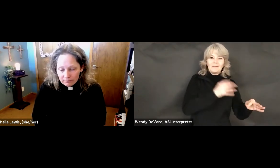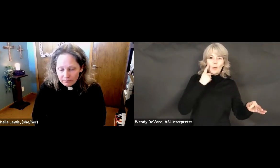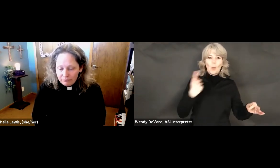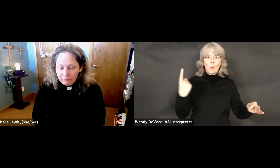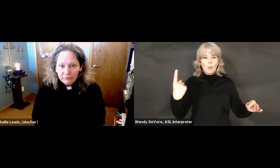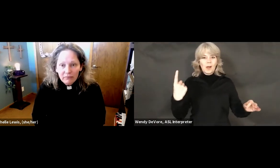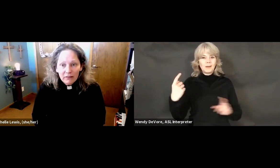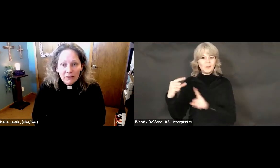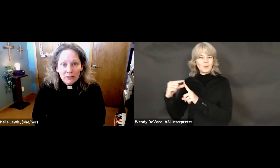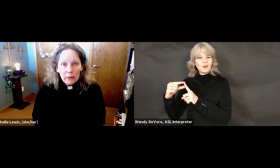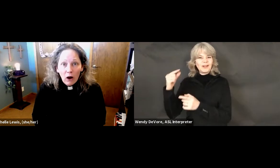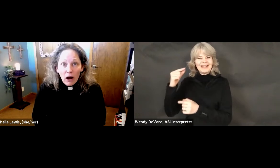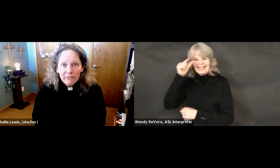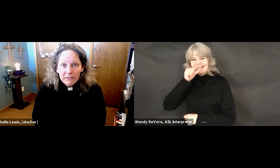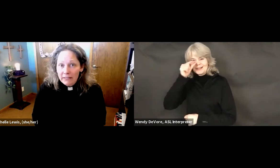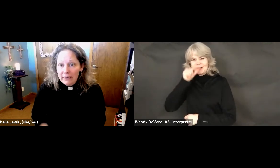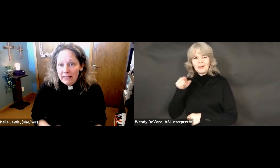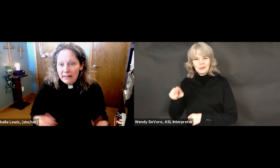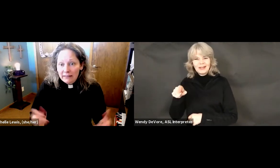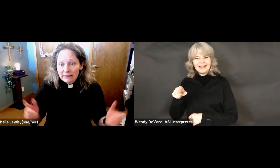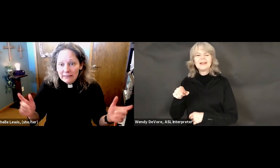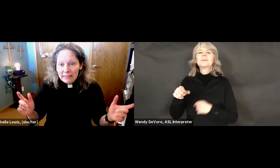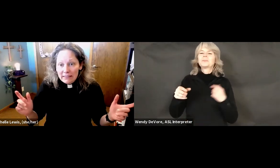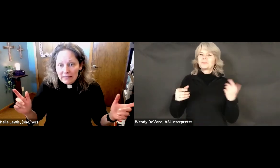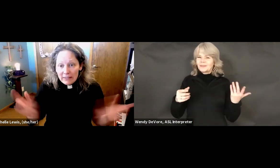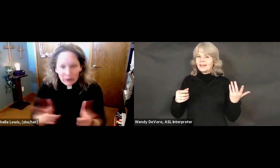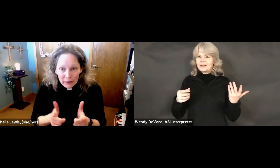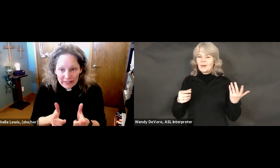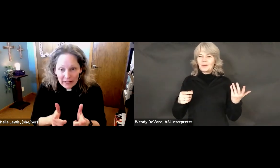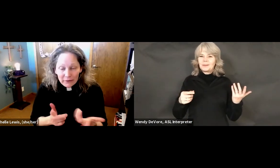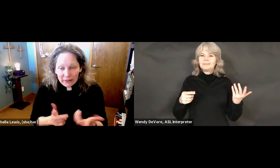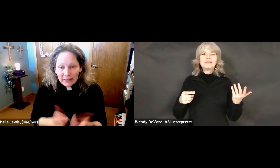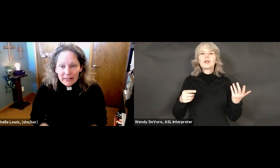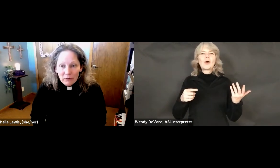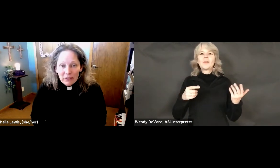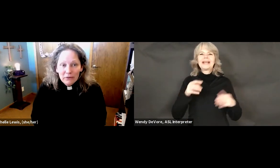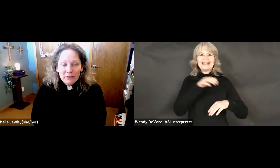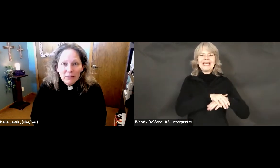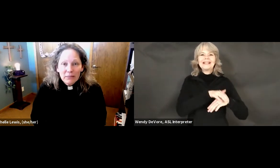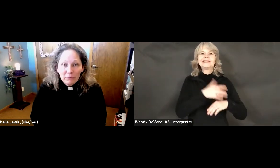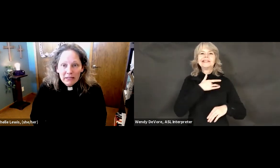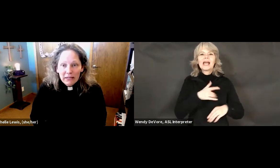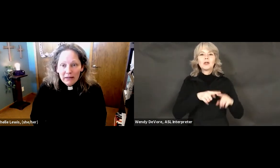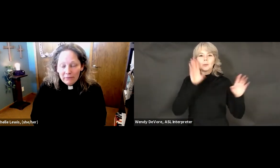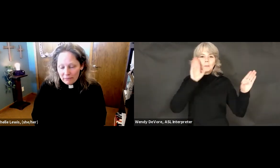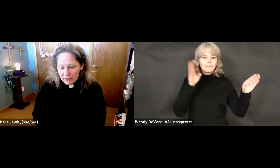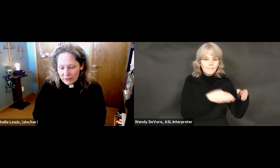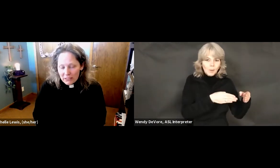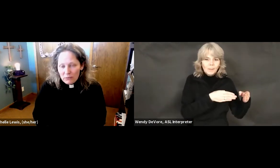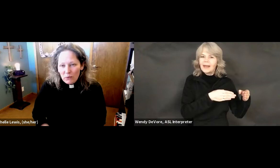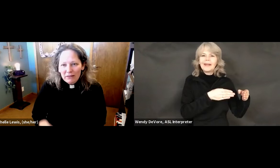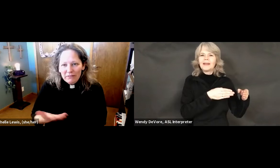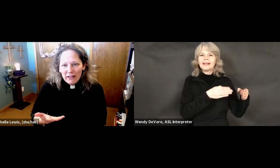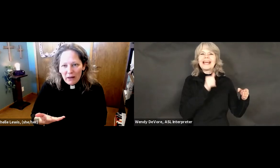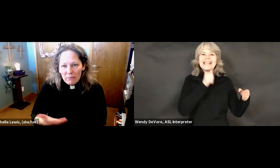Greek. And so we often narrow it down and we lose some of the meaning. And so I